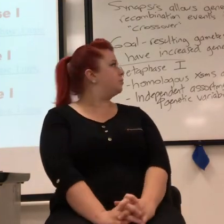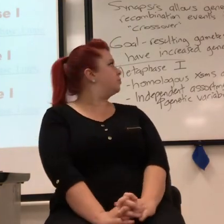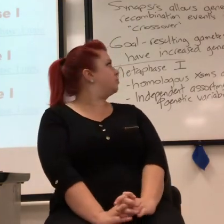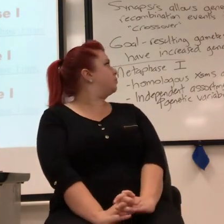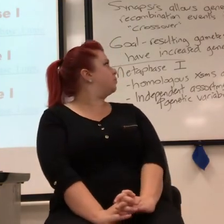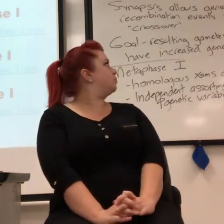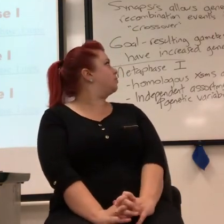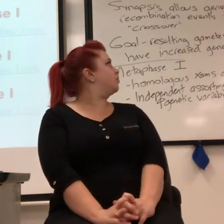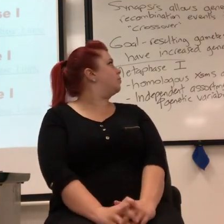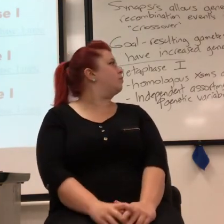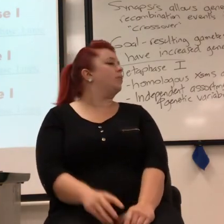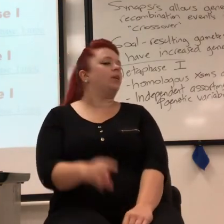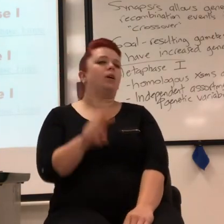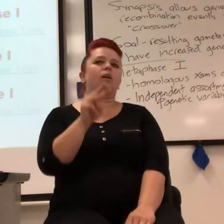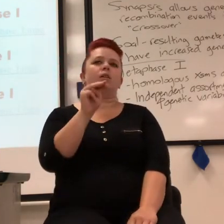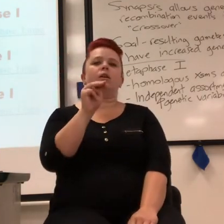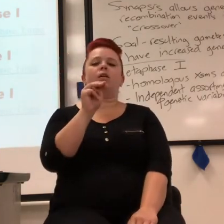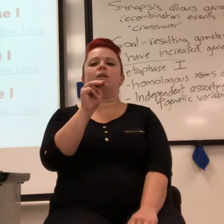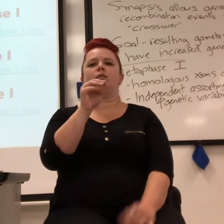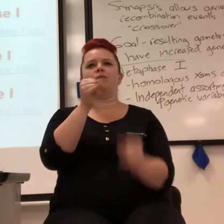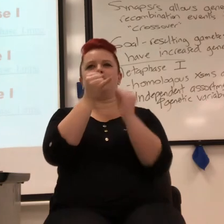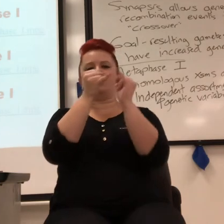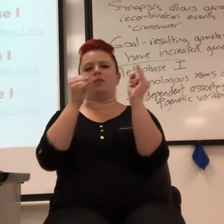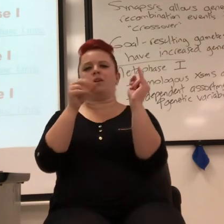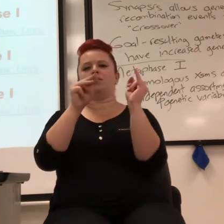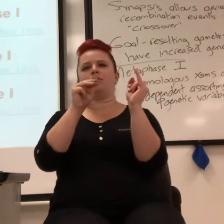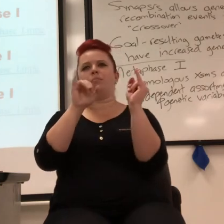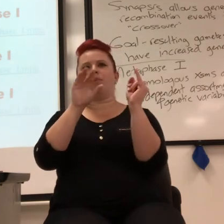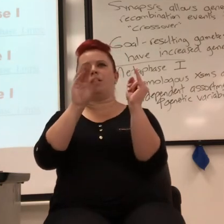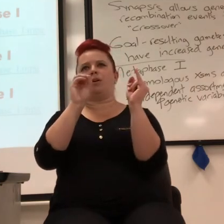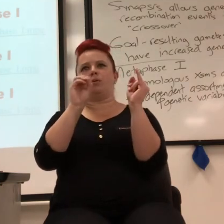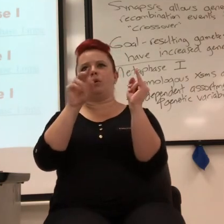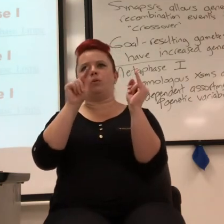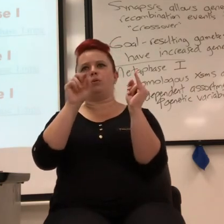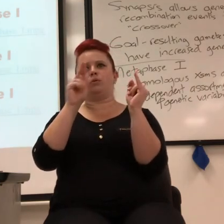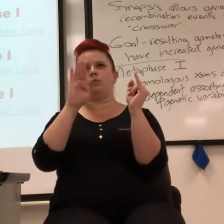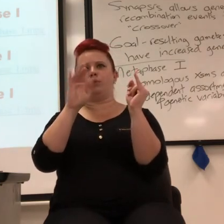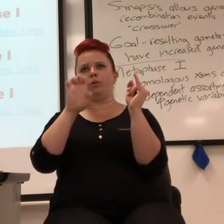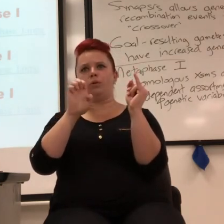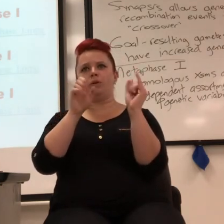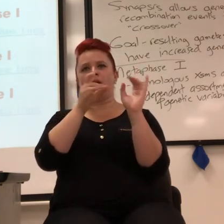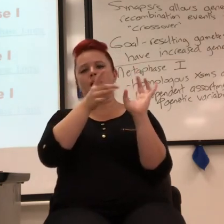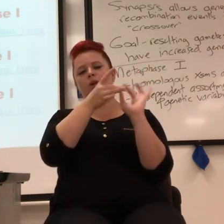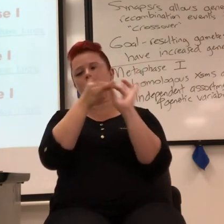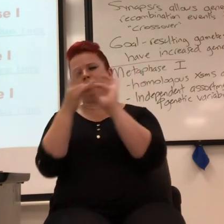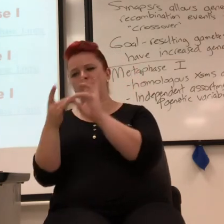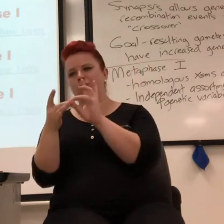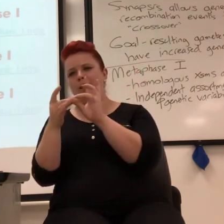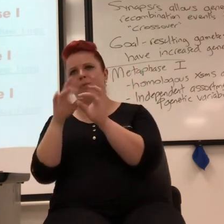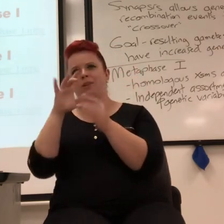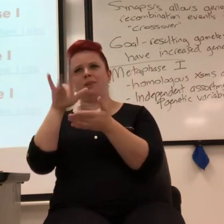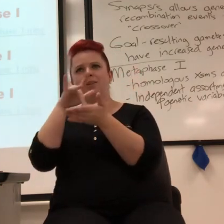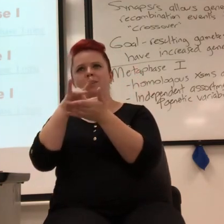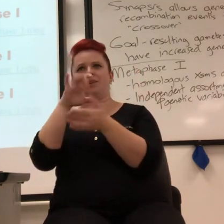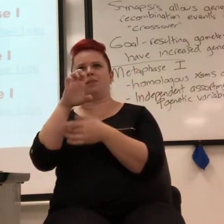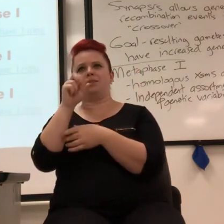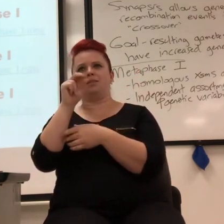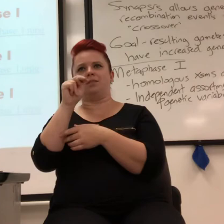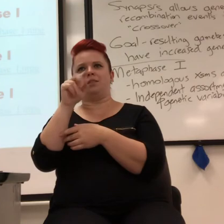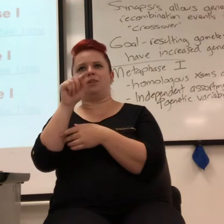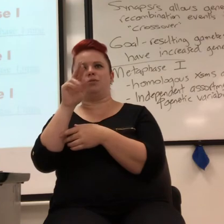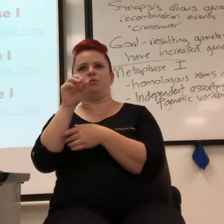The microtubule, it kind of grabs onto the chromosome at the centromere and moves it around. Okay? So